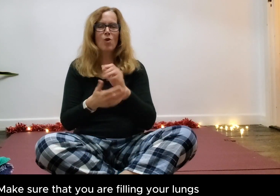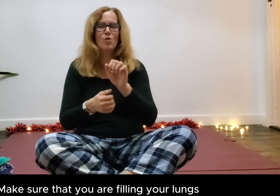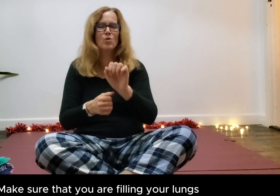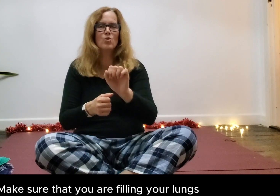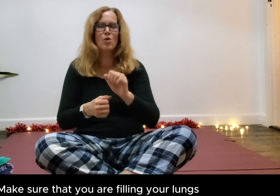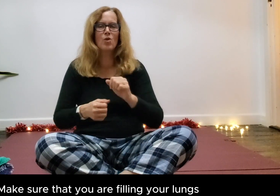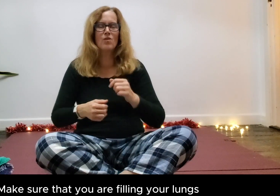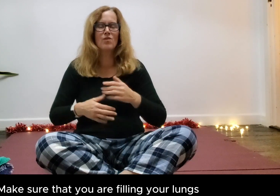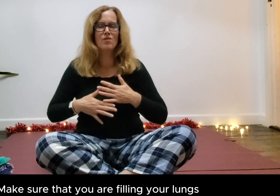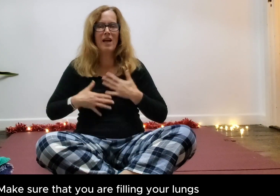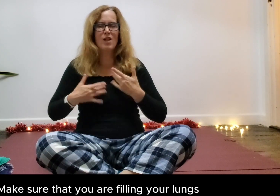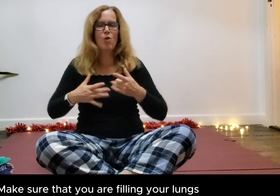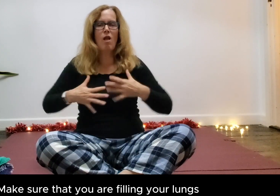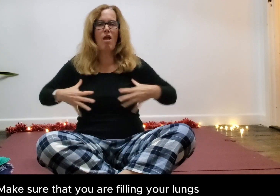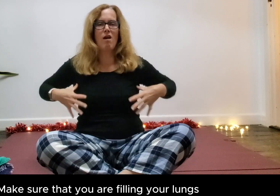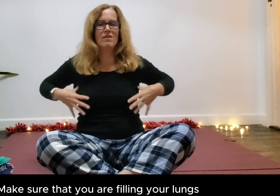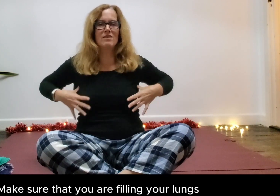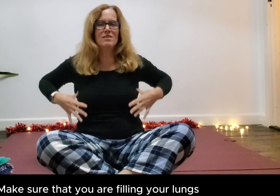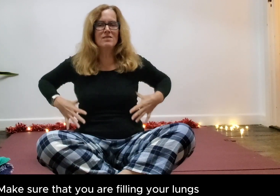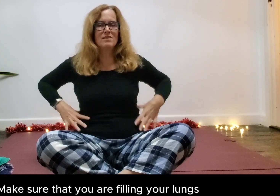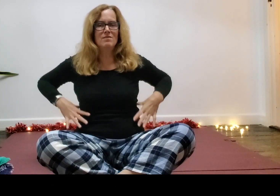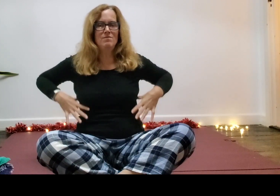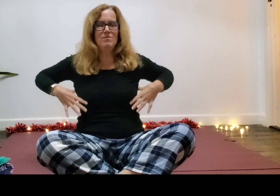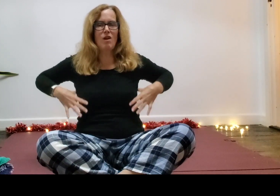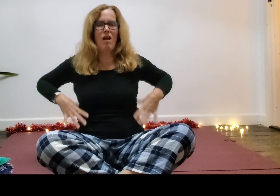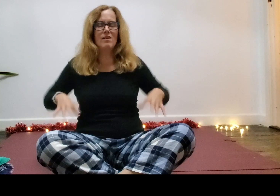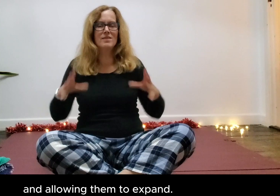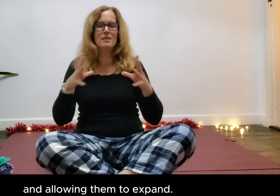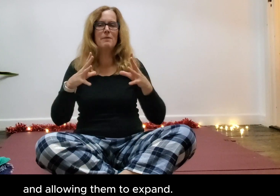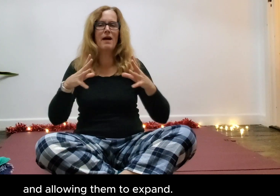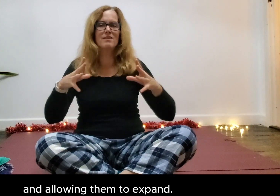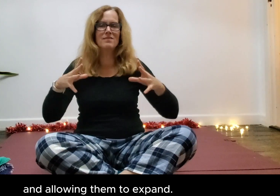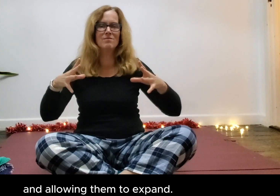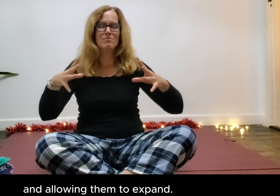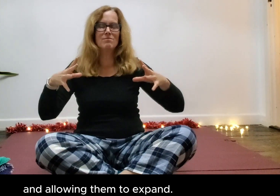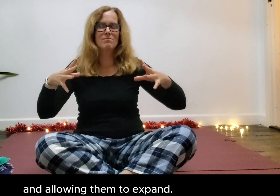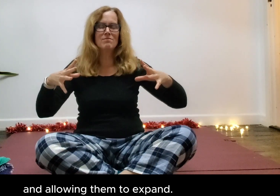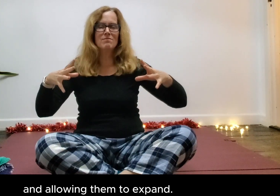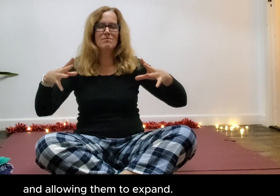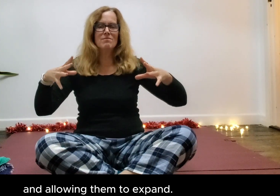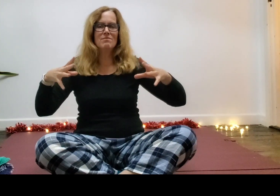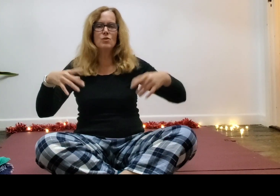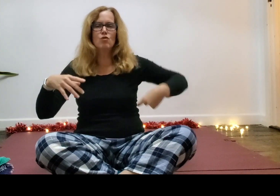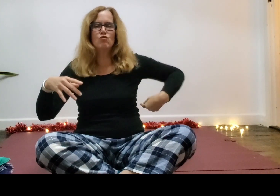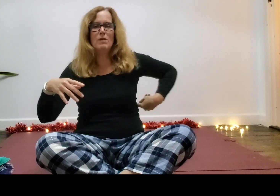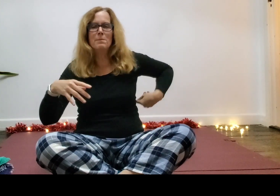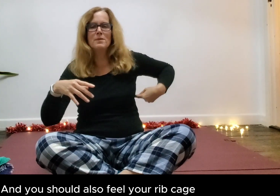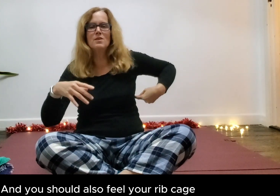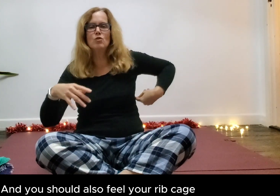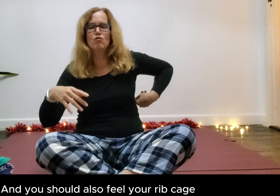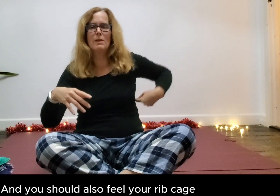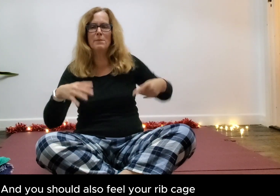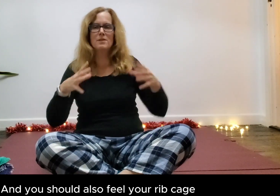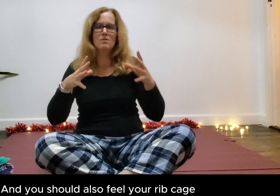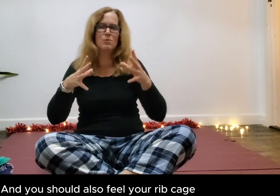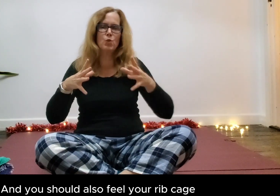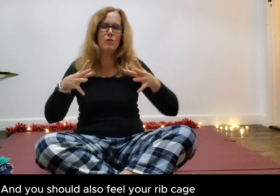Make sure that you are filling your lungs and allowing them to expand. And you should also feel your